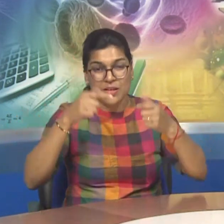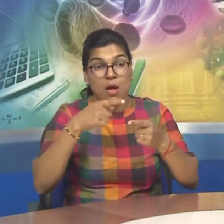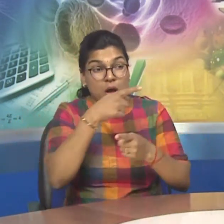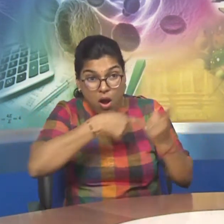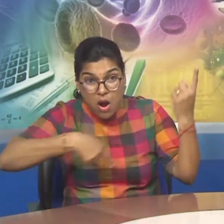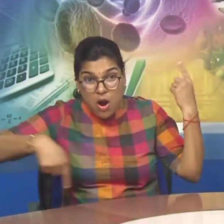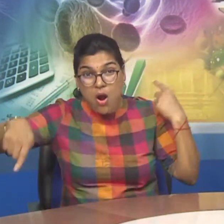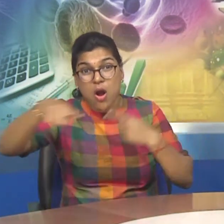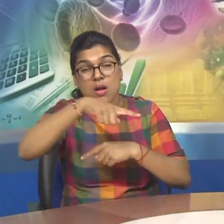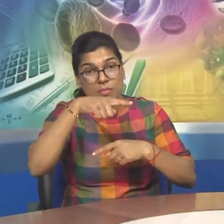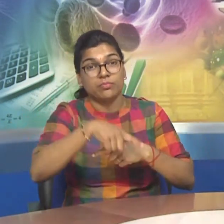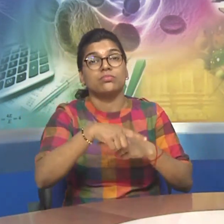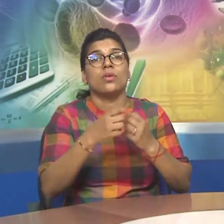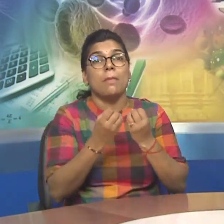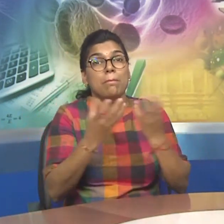names. They are all